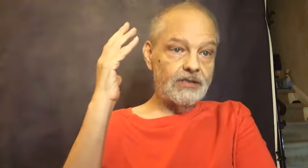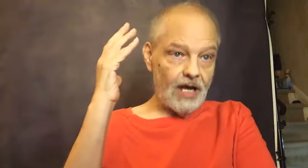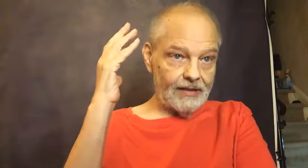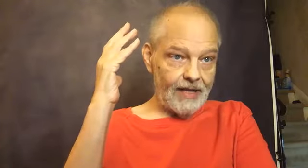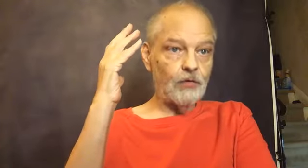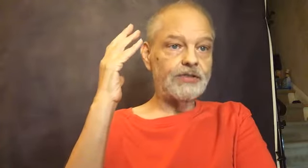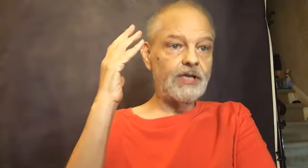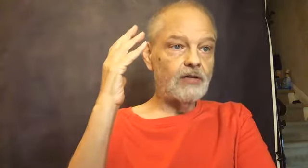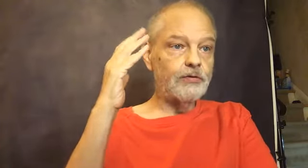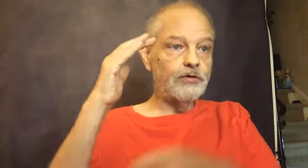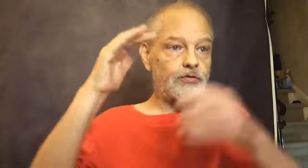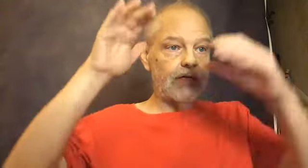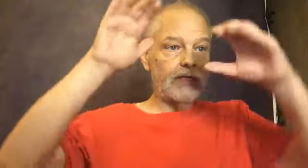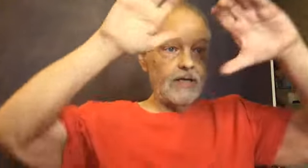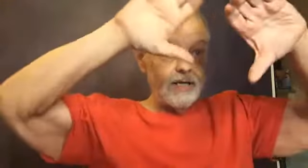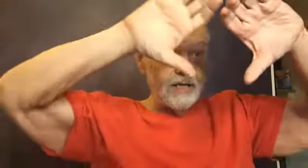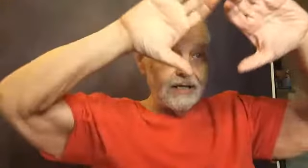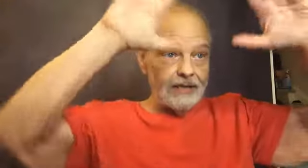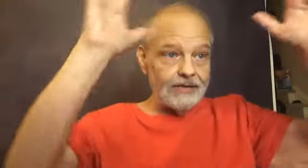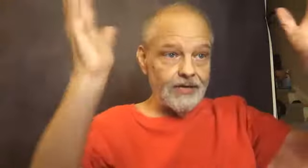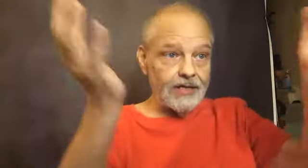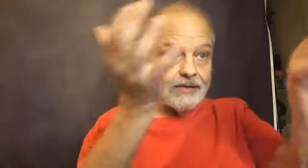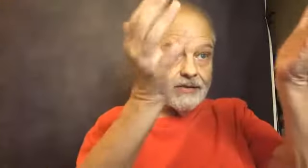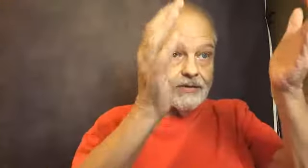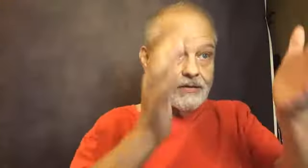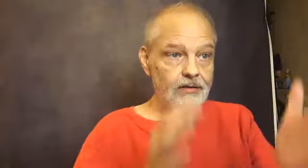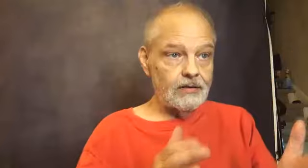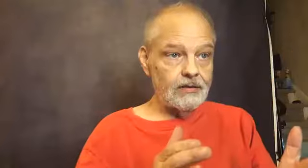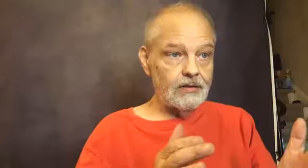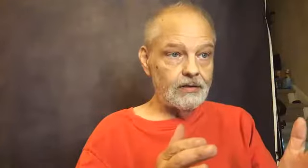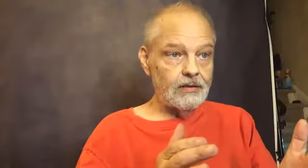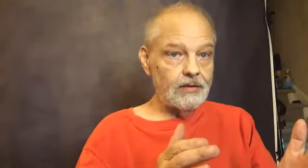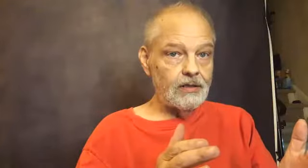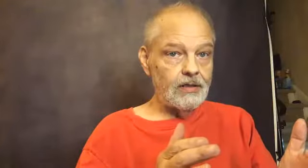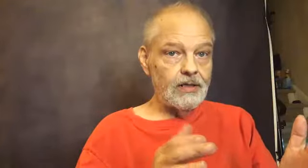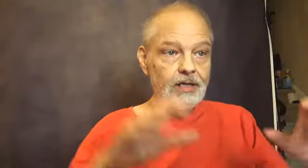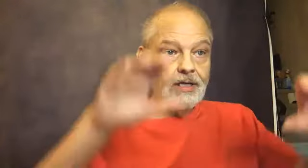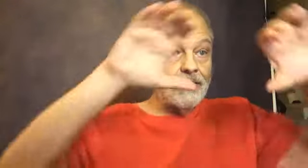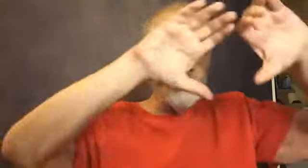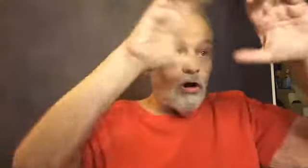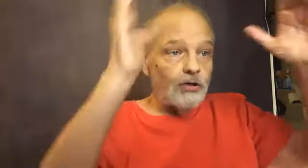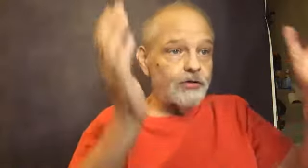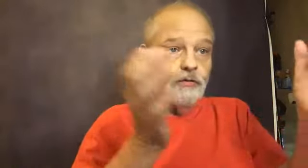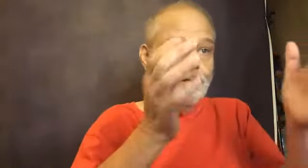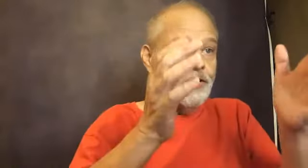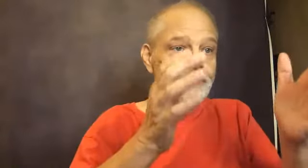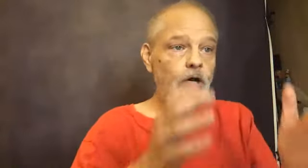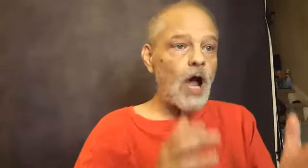Sign Language sign for tree is this. It's also very, very